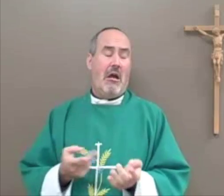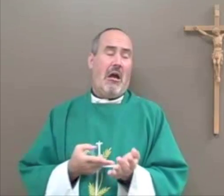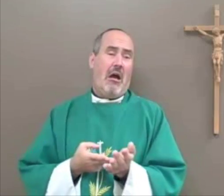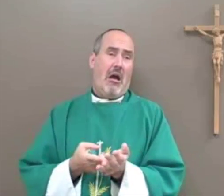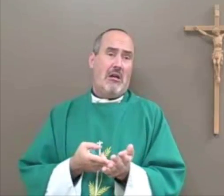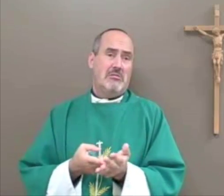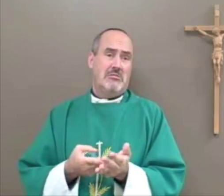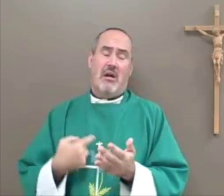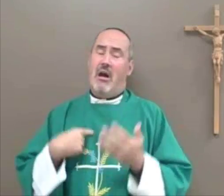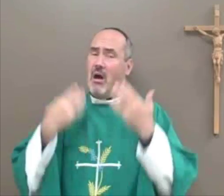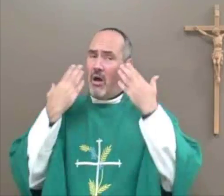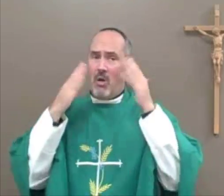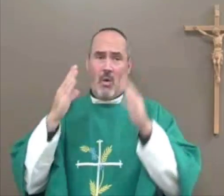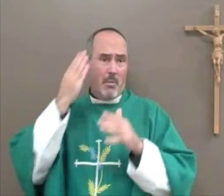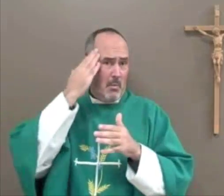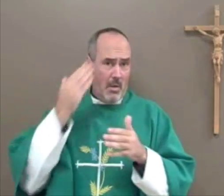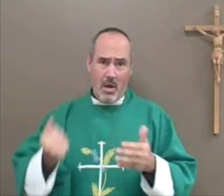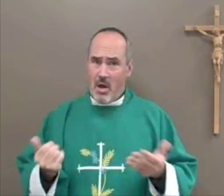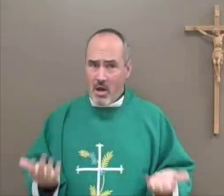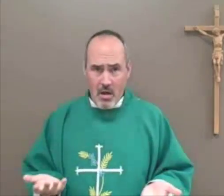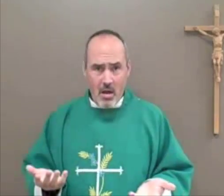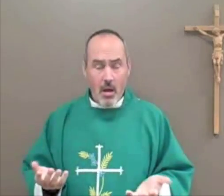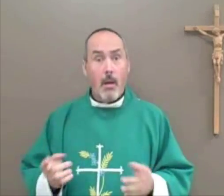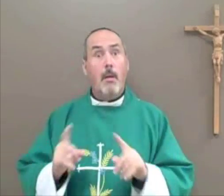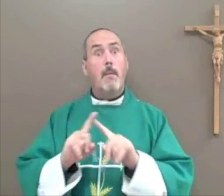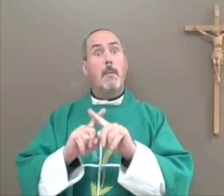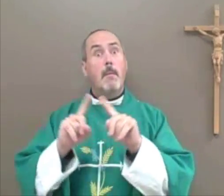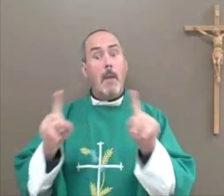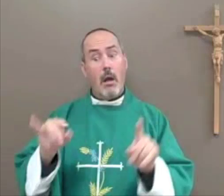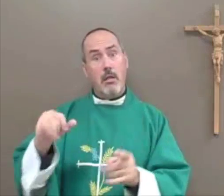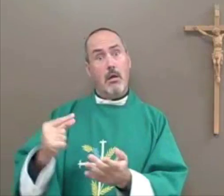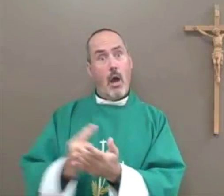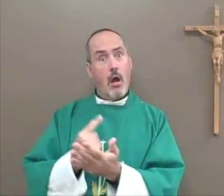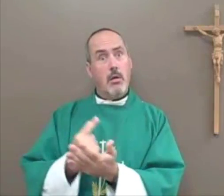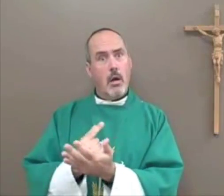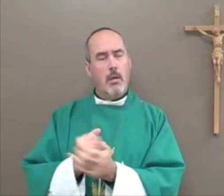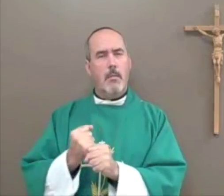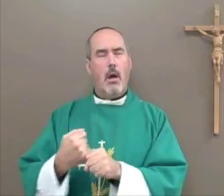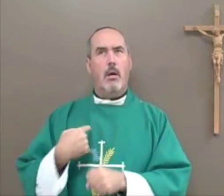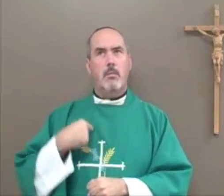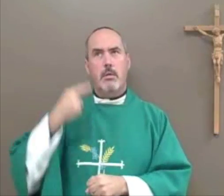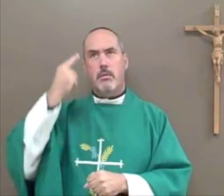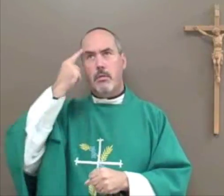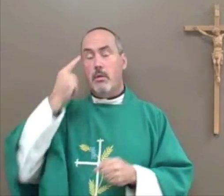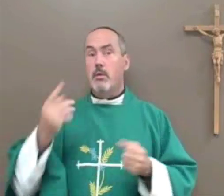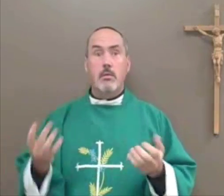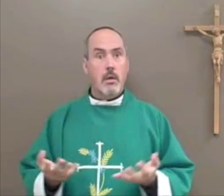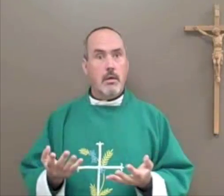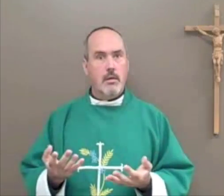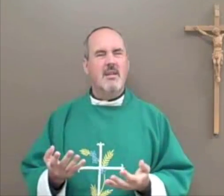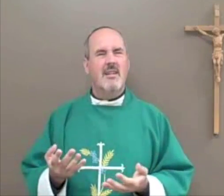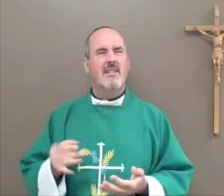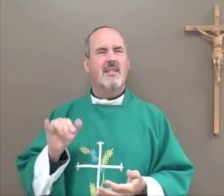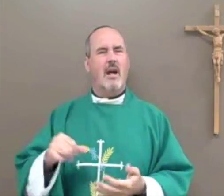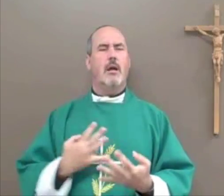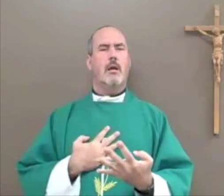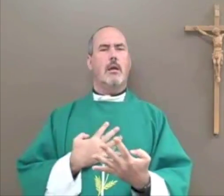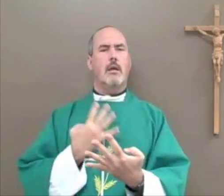Well, to be honest with you, I'm not 100% sure. I don't know why. But that gospel really gets me thinking about the act